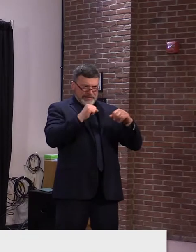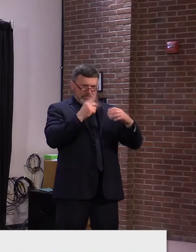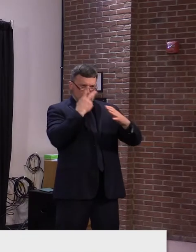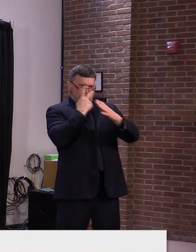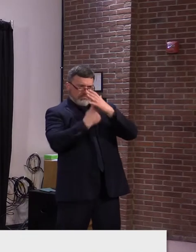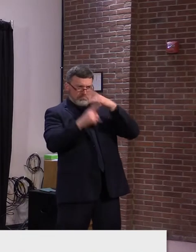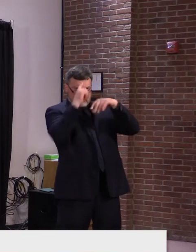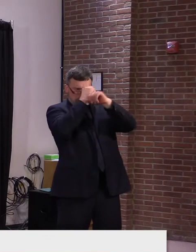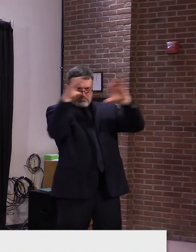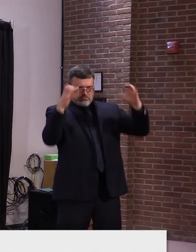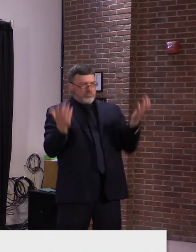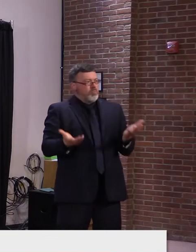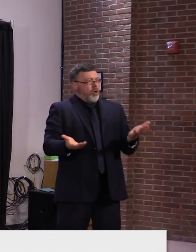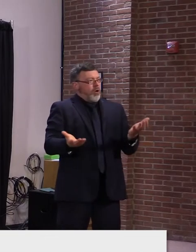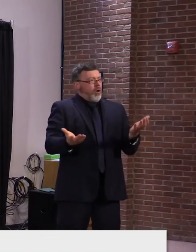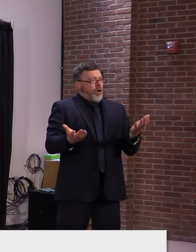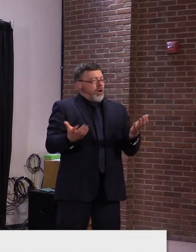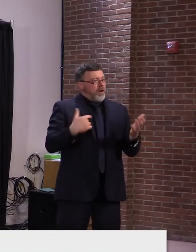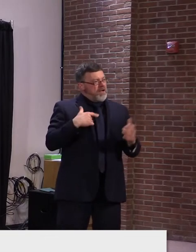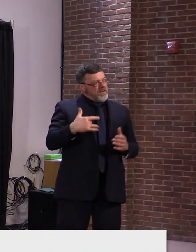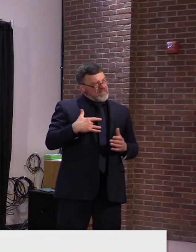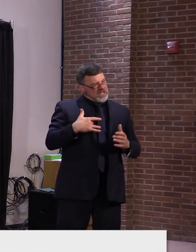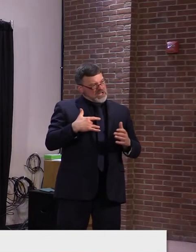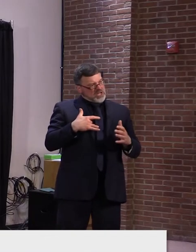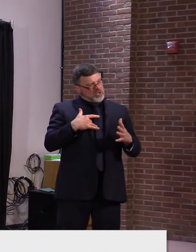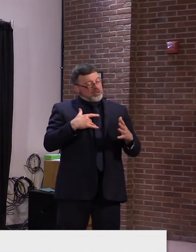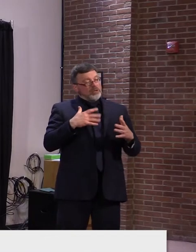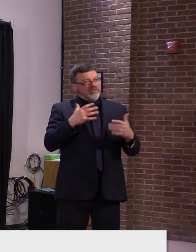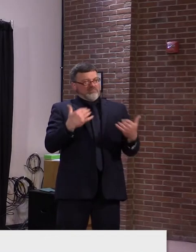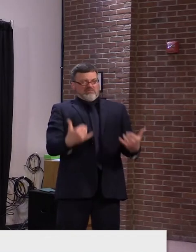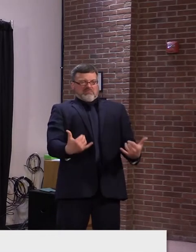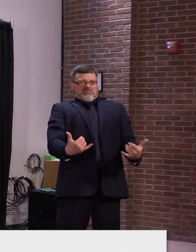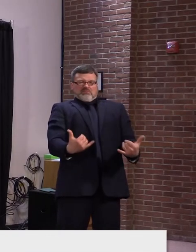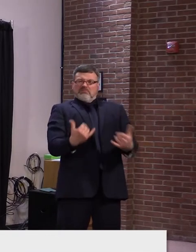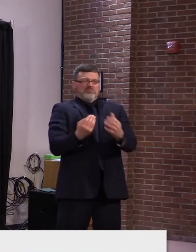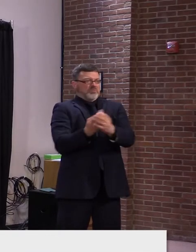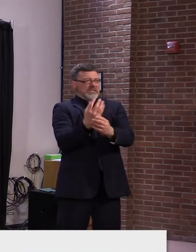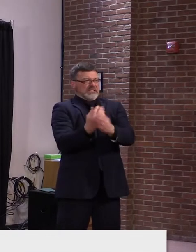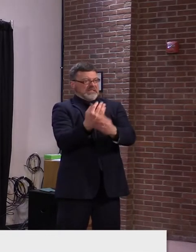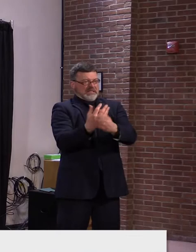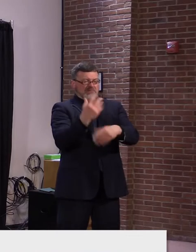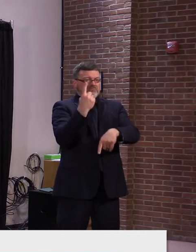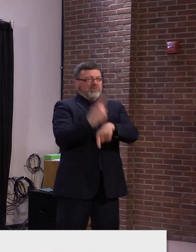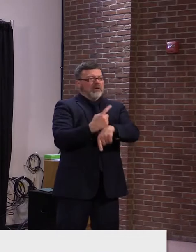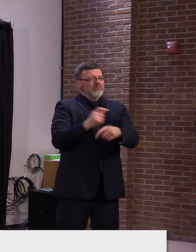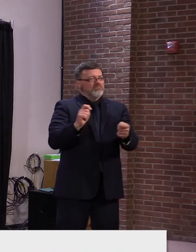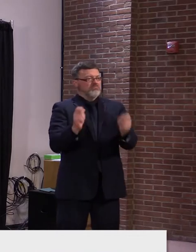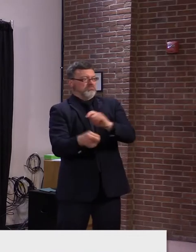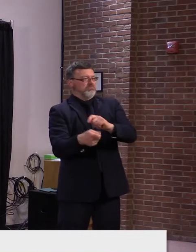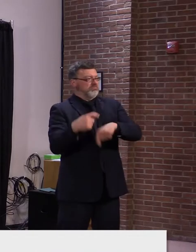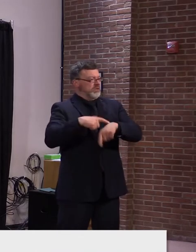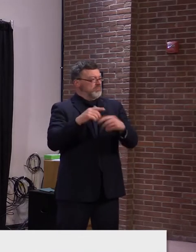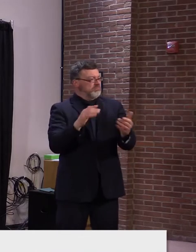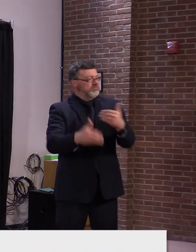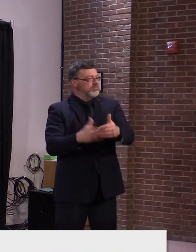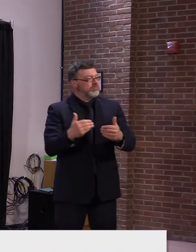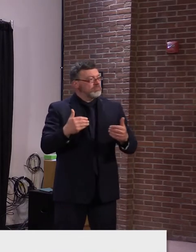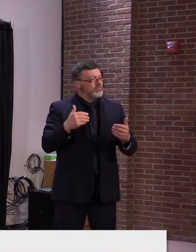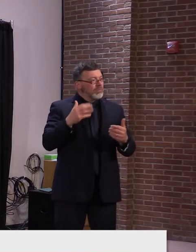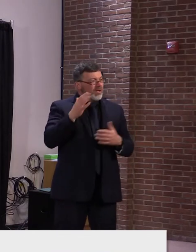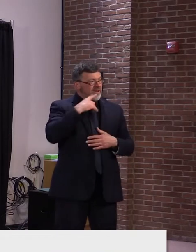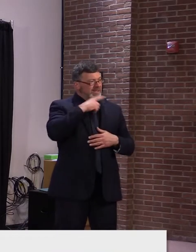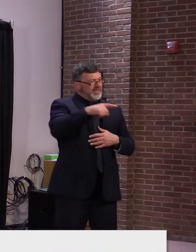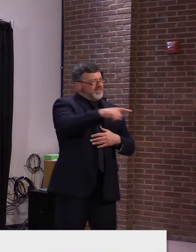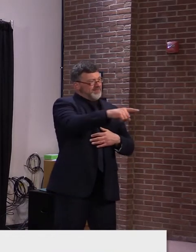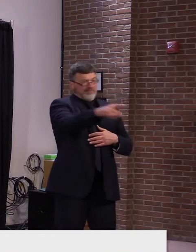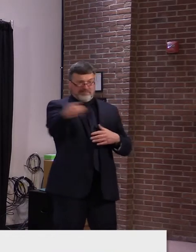is the right time to make the changes that we're making. This is a time the population, in a sense, deserves to be able to try